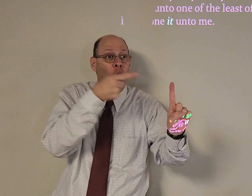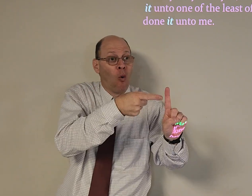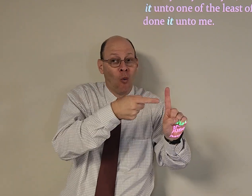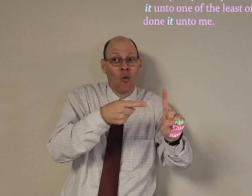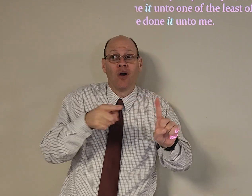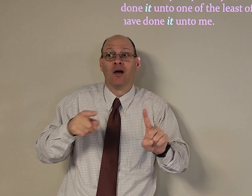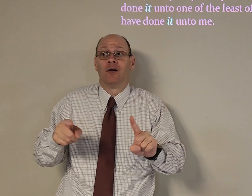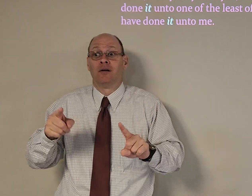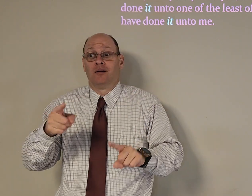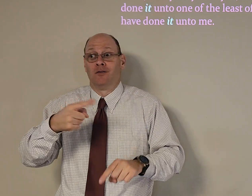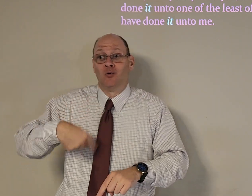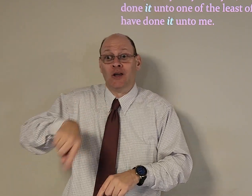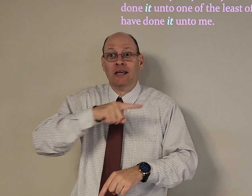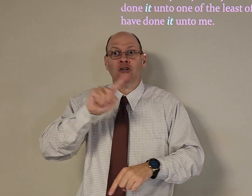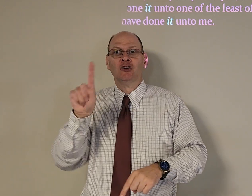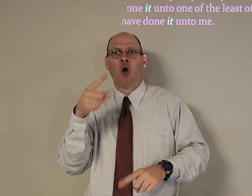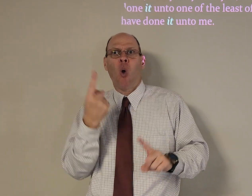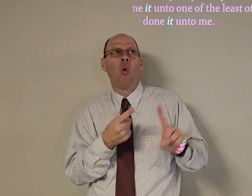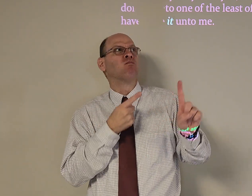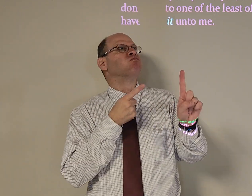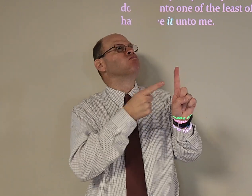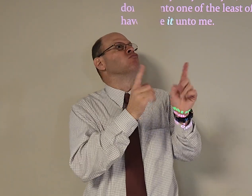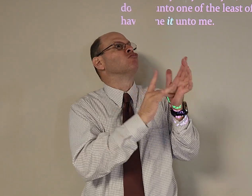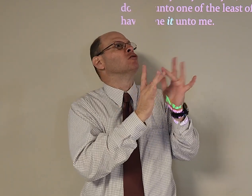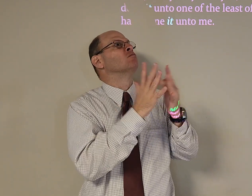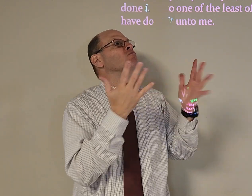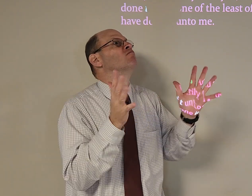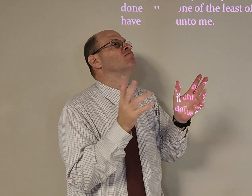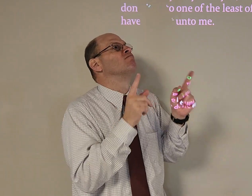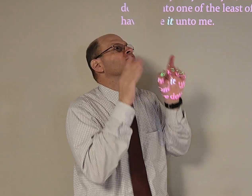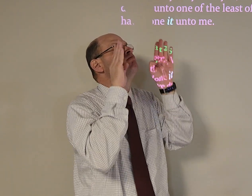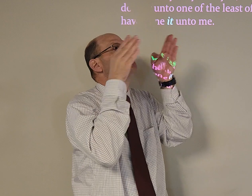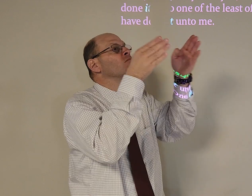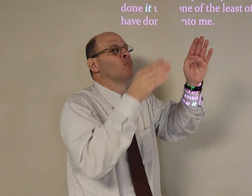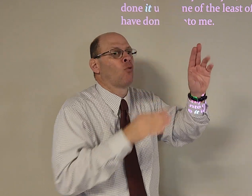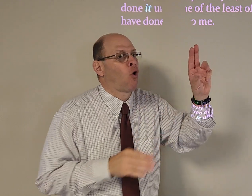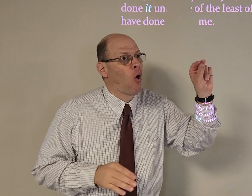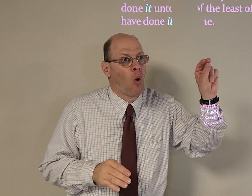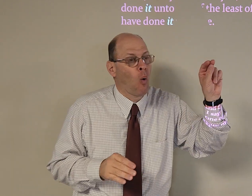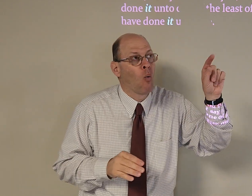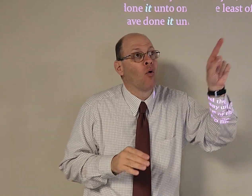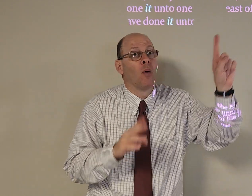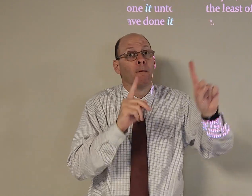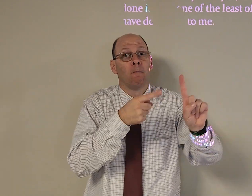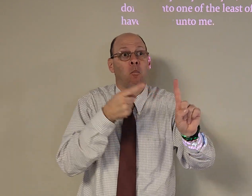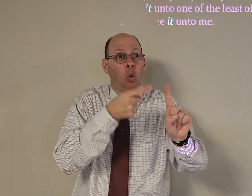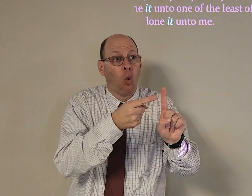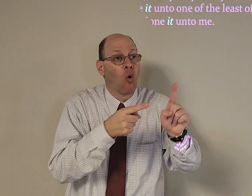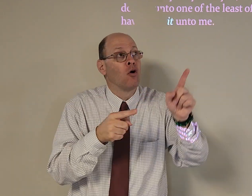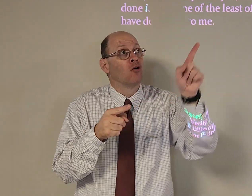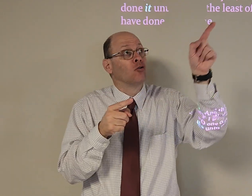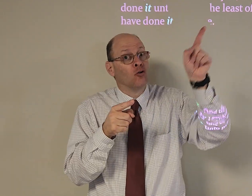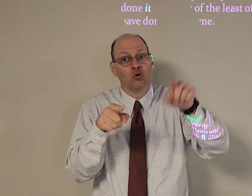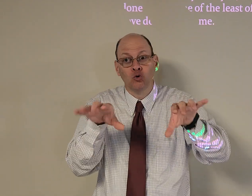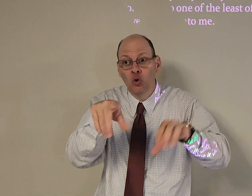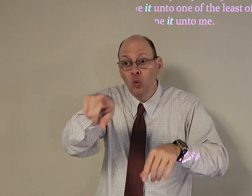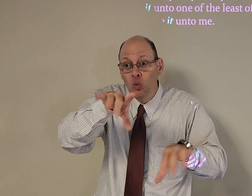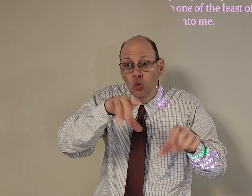fed, okay, so forth. Ye have done it unto me, as ye have done it unto one of the least of